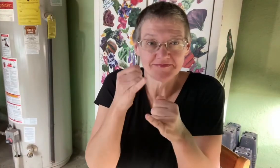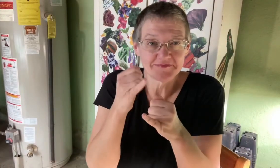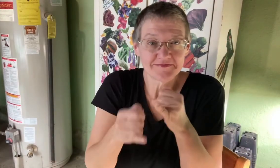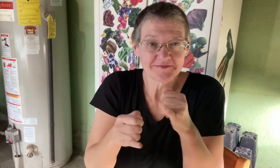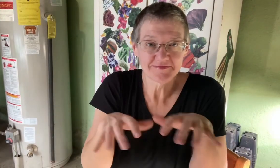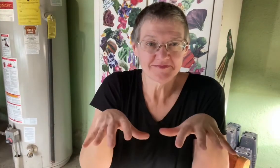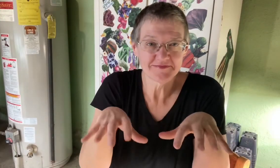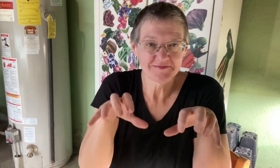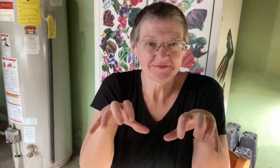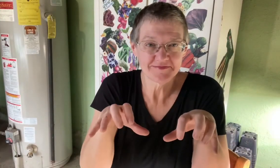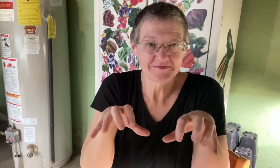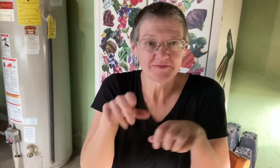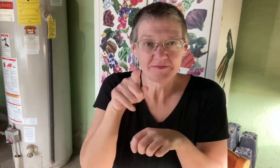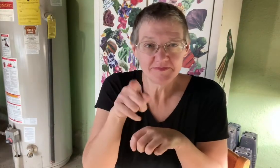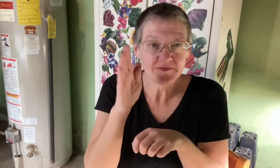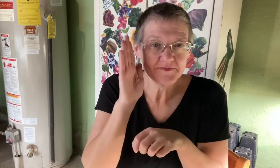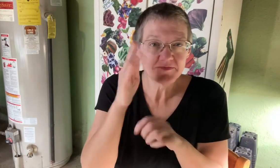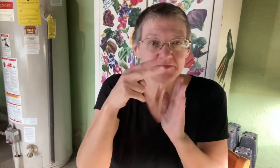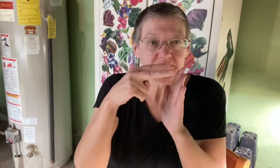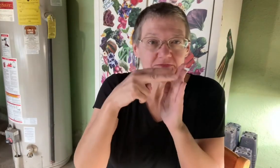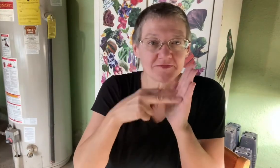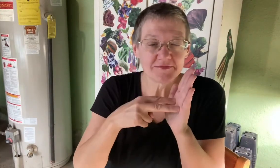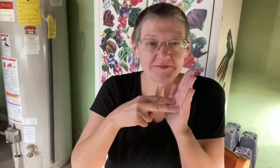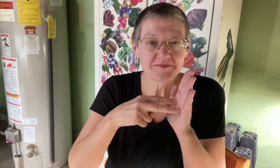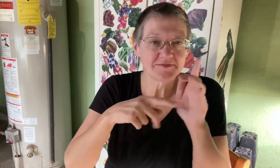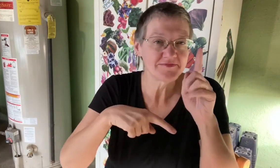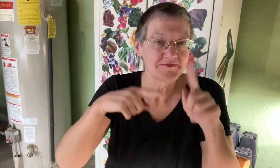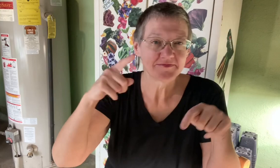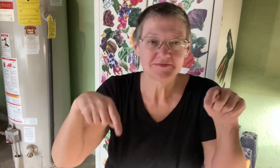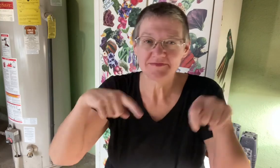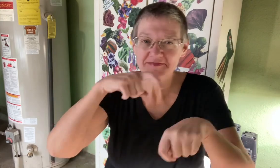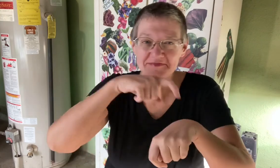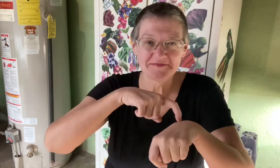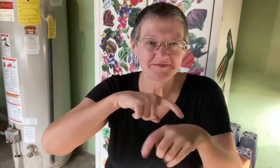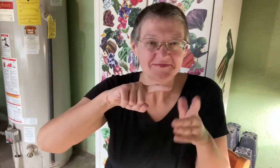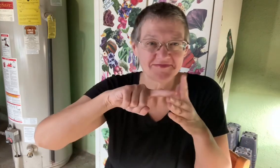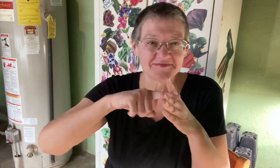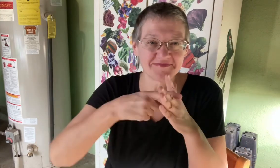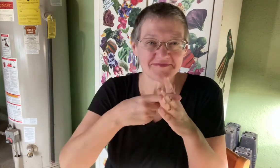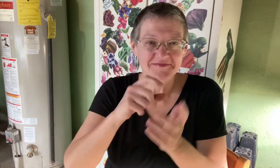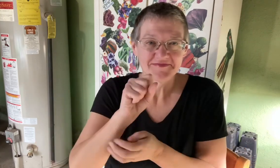It's 10 weeks before our last freeze, and you're going to read a variety of